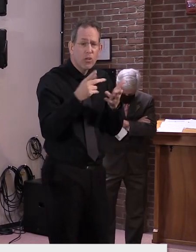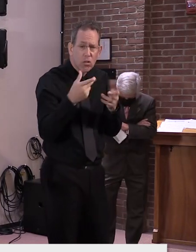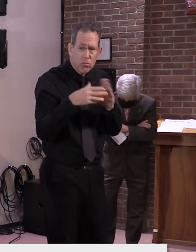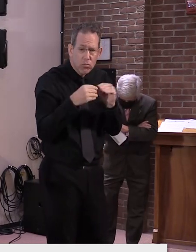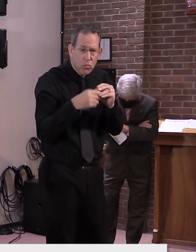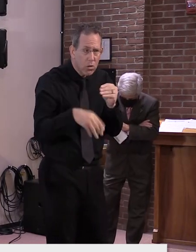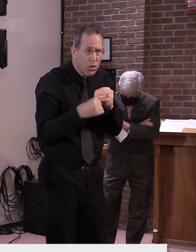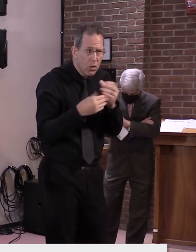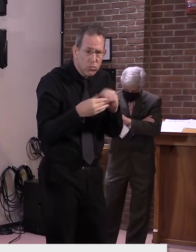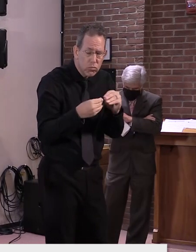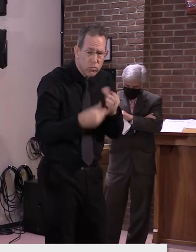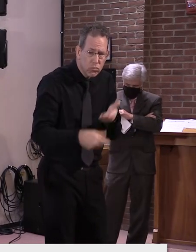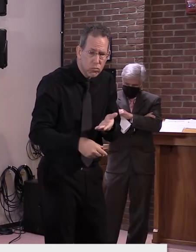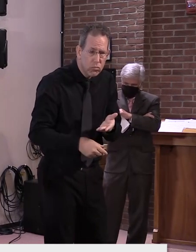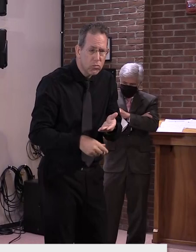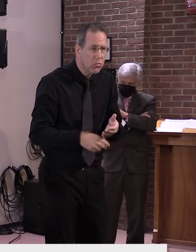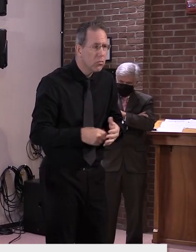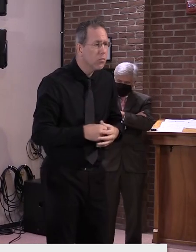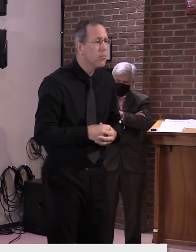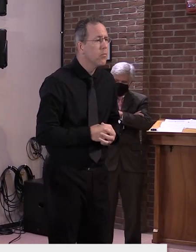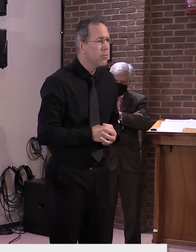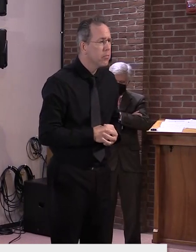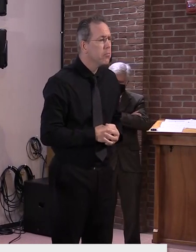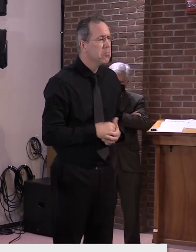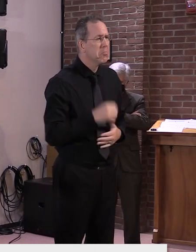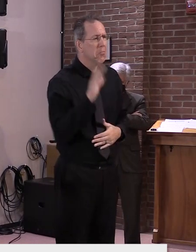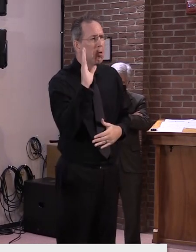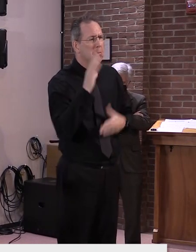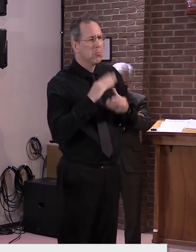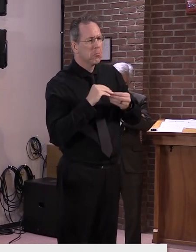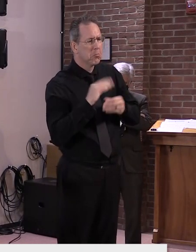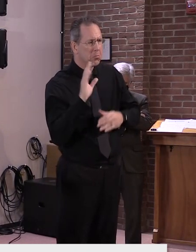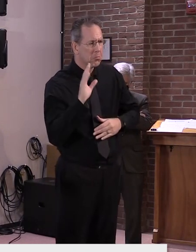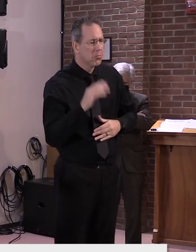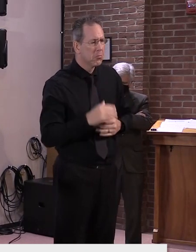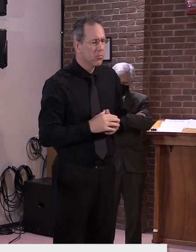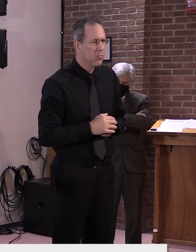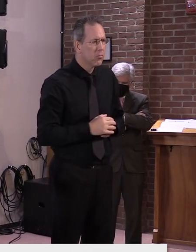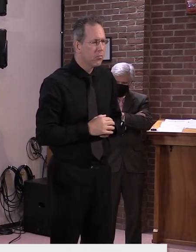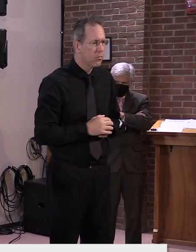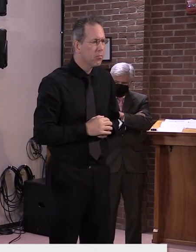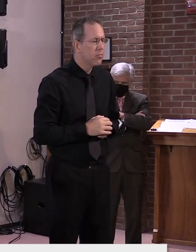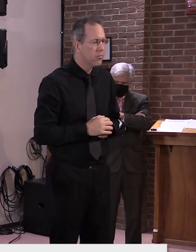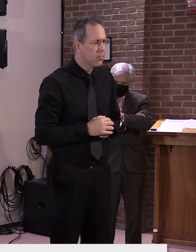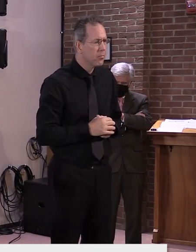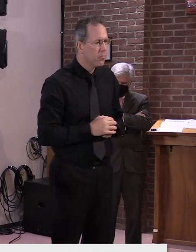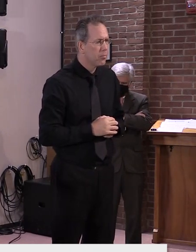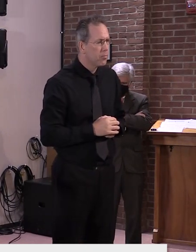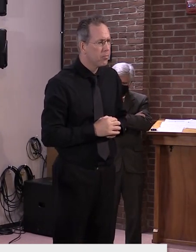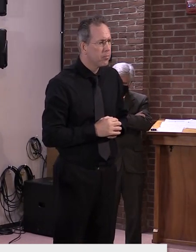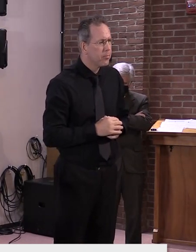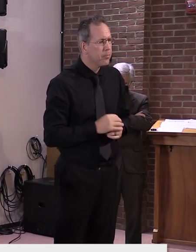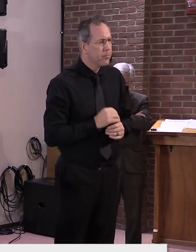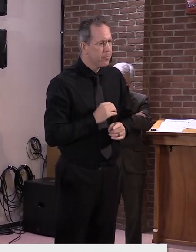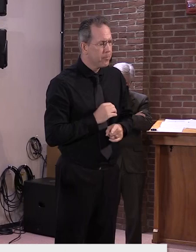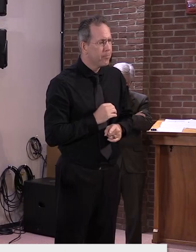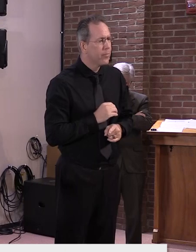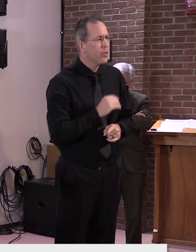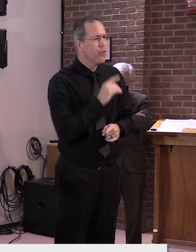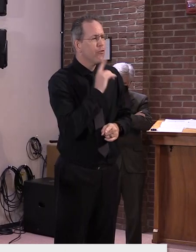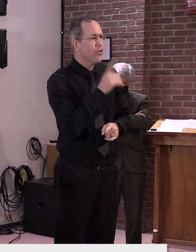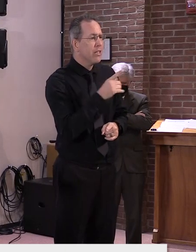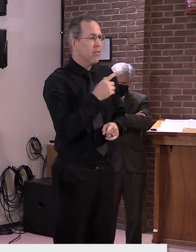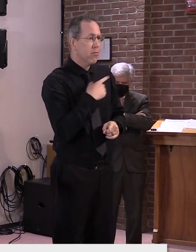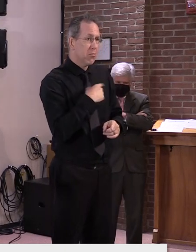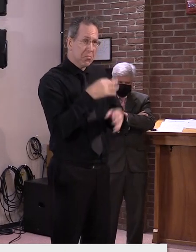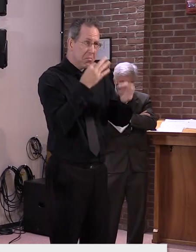Yeah, Governor, this is Secretary Curley. It's hard for me to quote exactly what's going to happen, but there's a college research program that